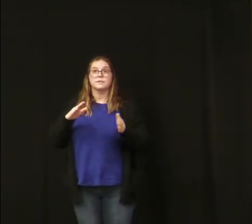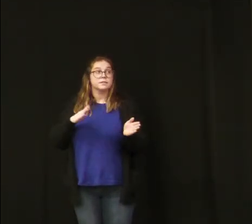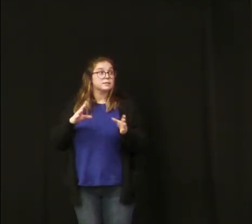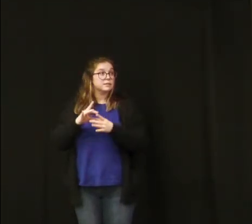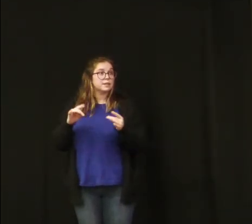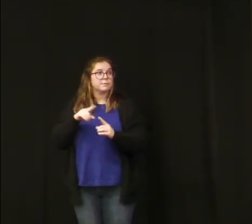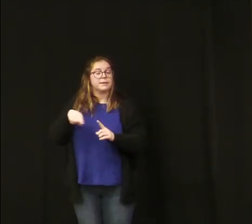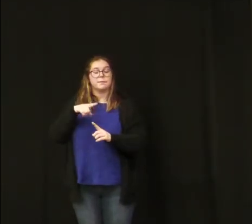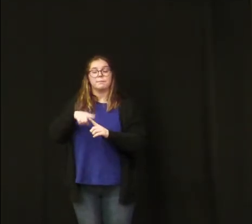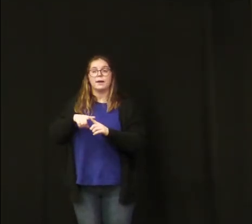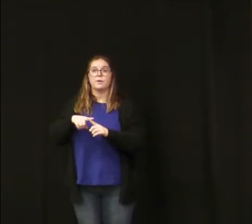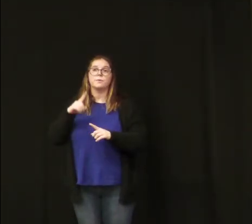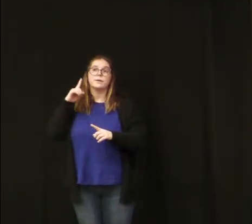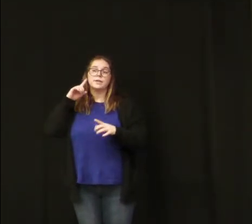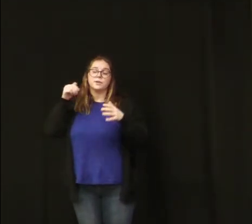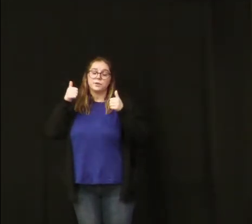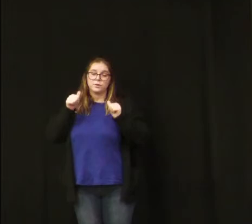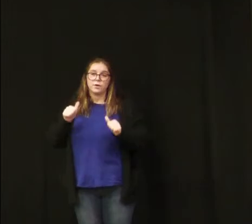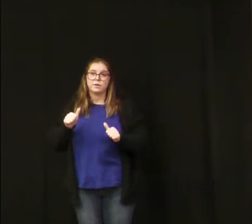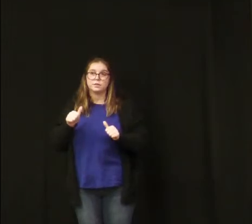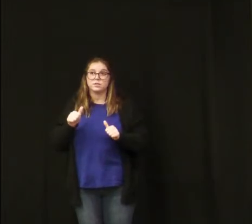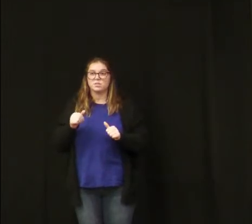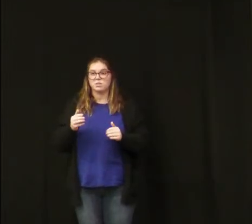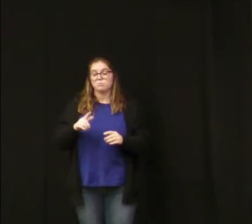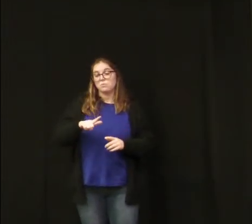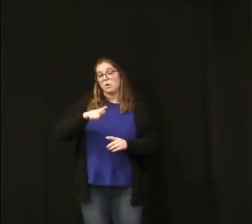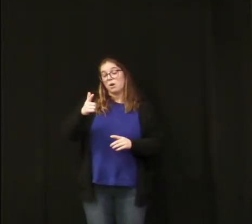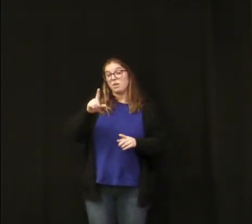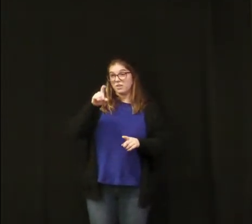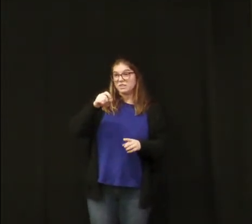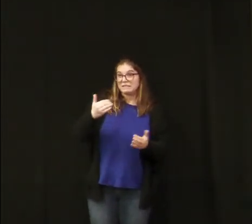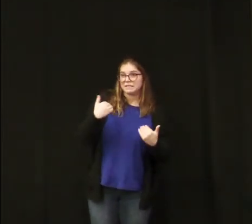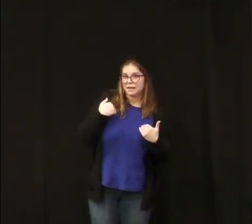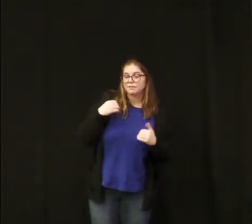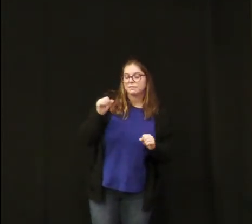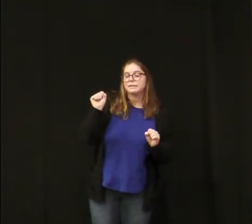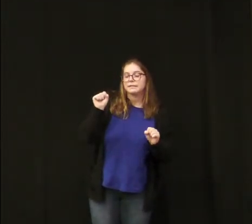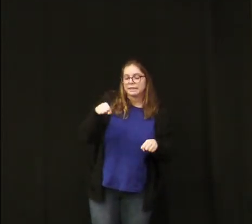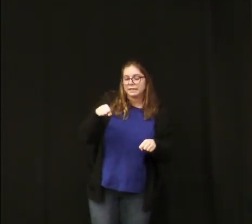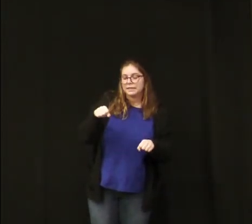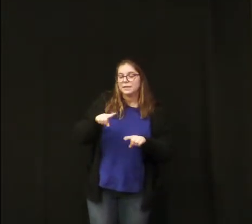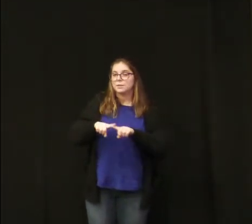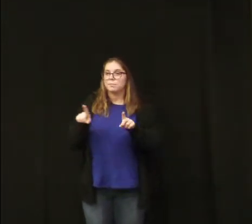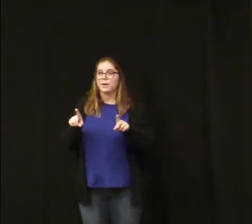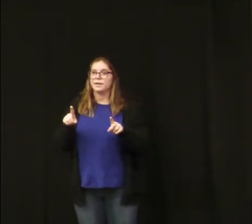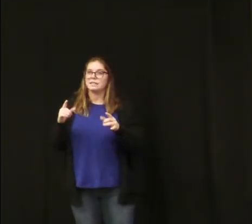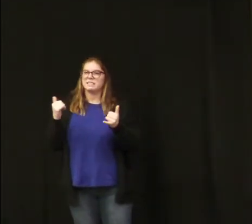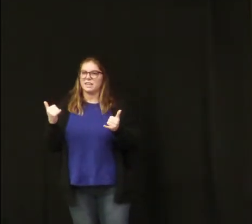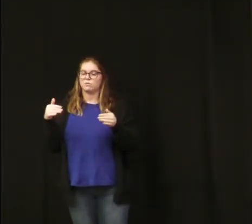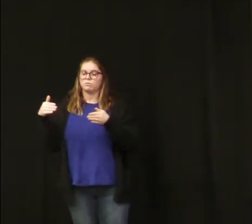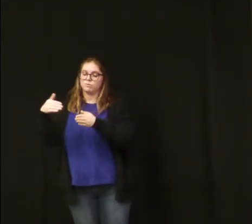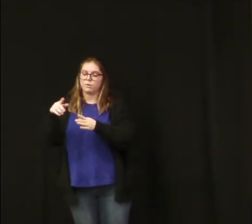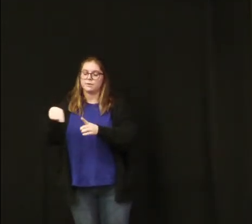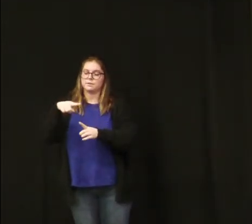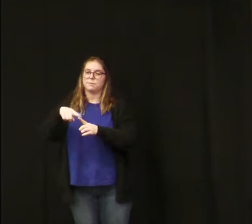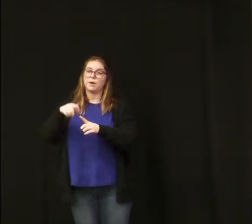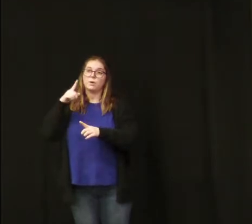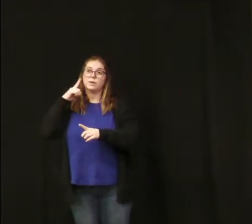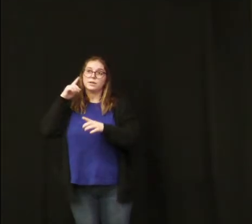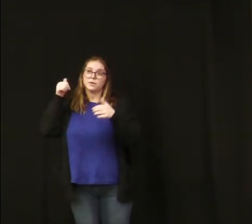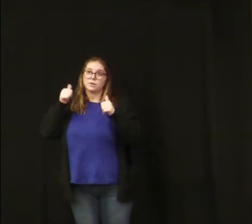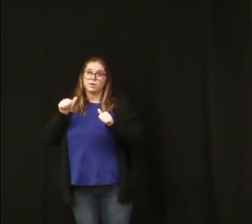right? And we would address them in the present level. Under the academic present level, we'll talk about how